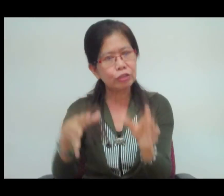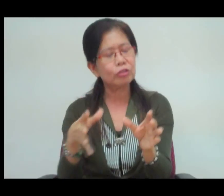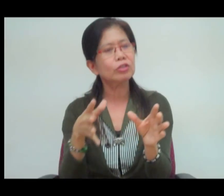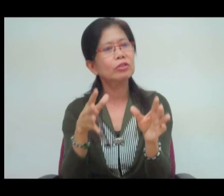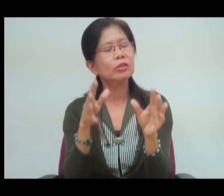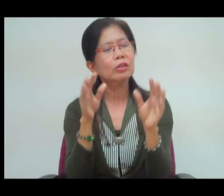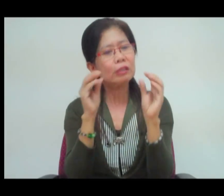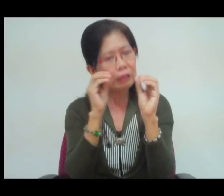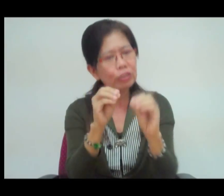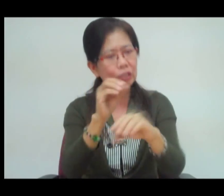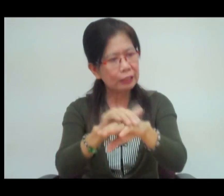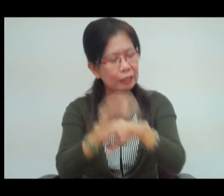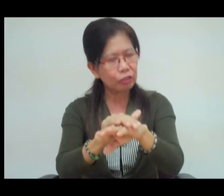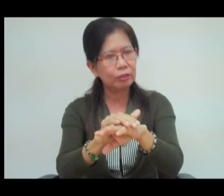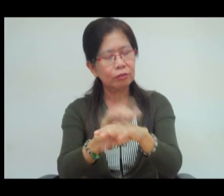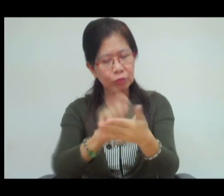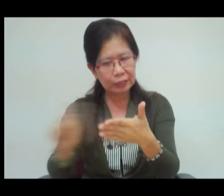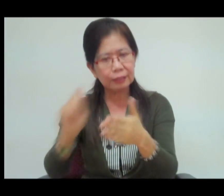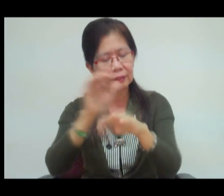teachers teach English, written English,